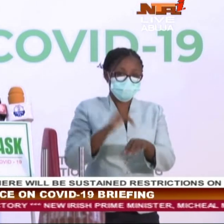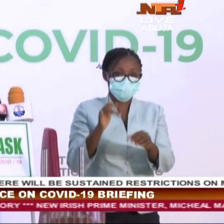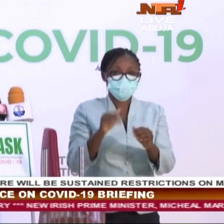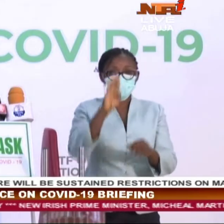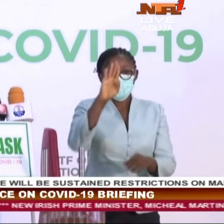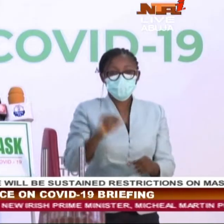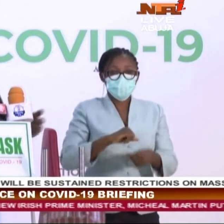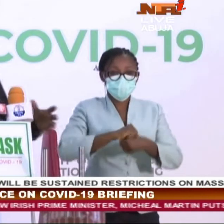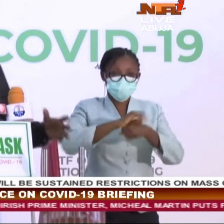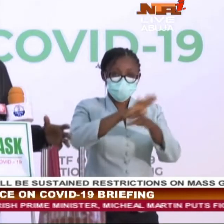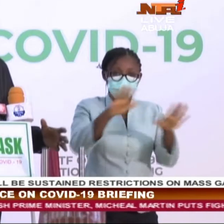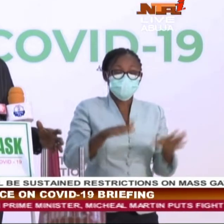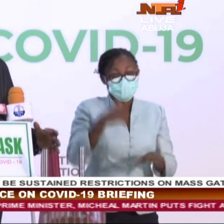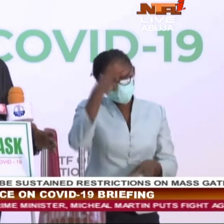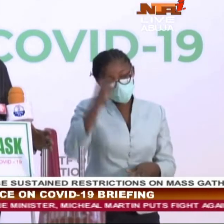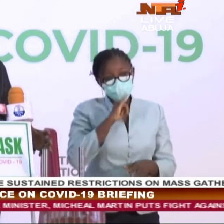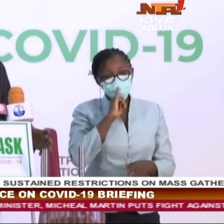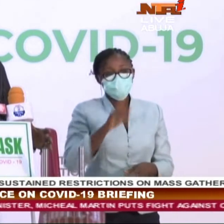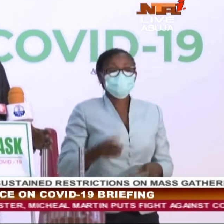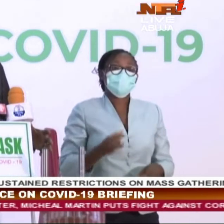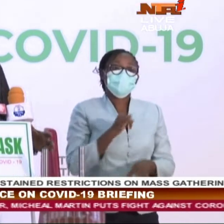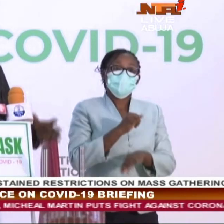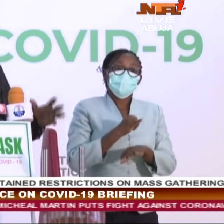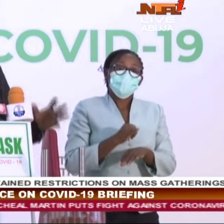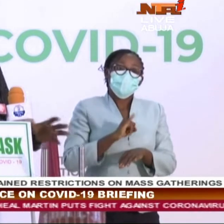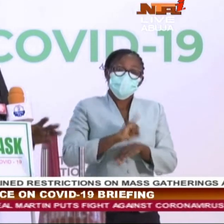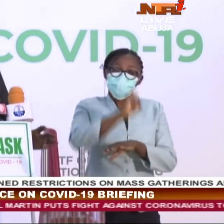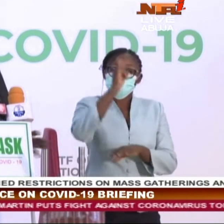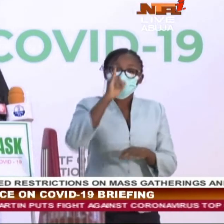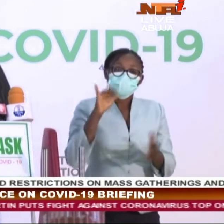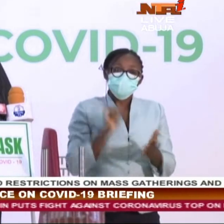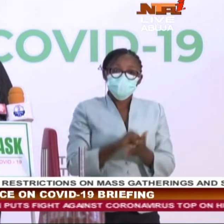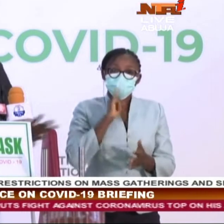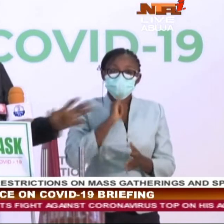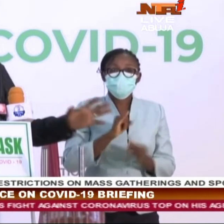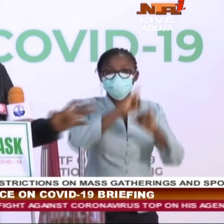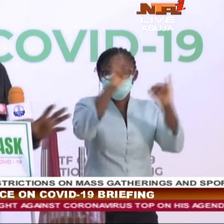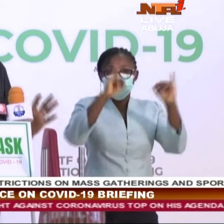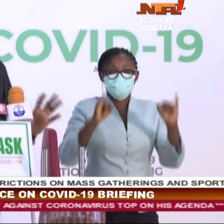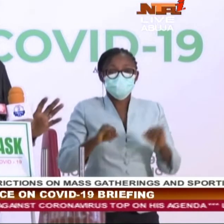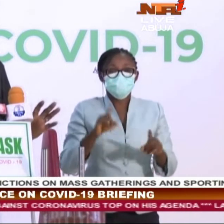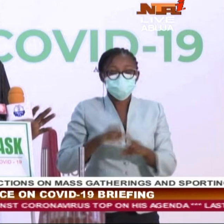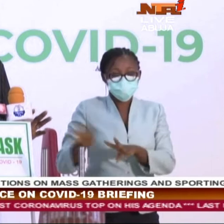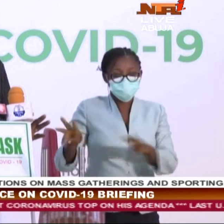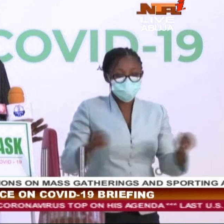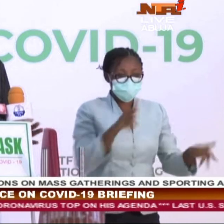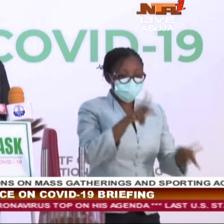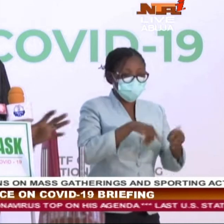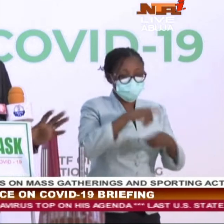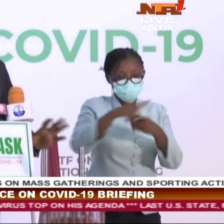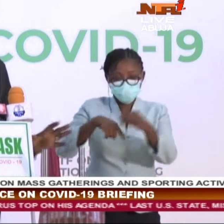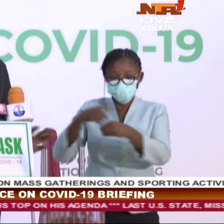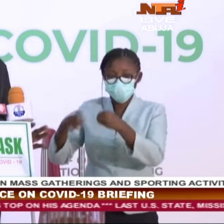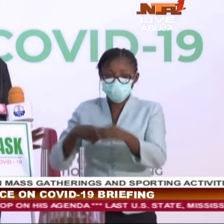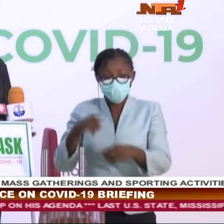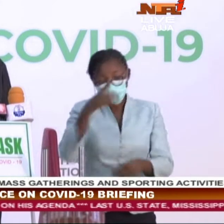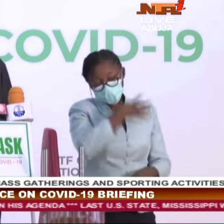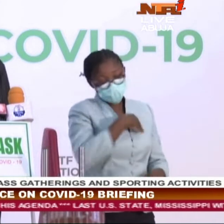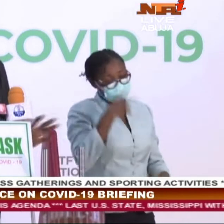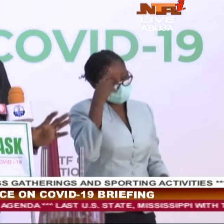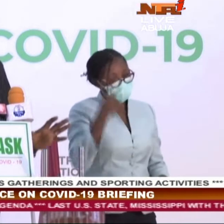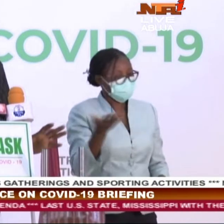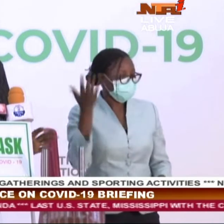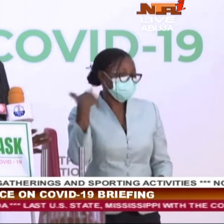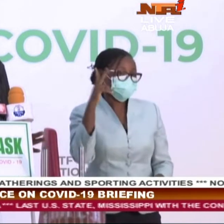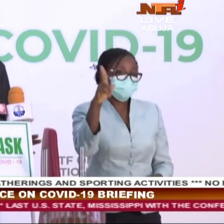COVID-19. Because it's an industry that is designed for moving people up and down. And for the last 3 months, they have